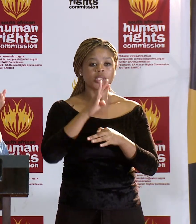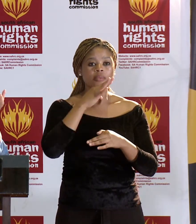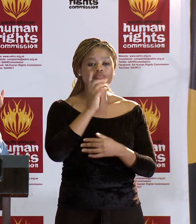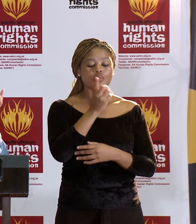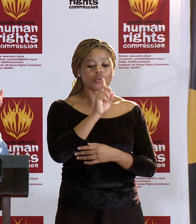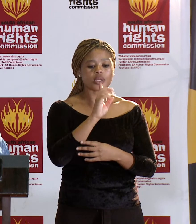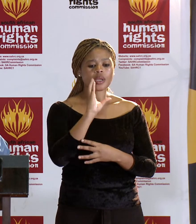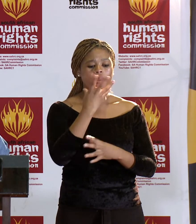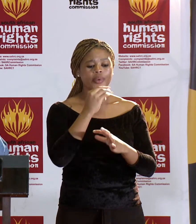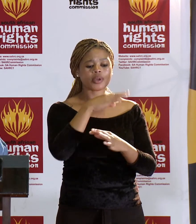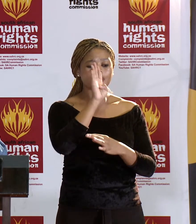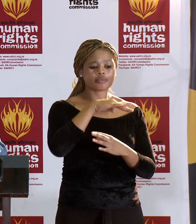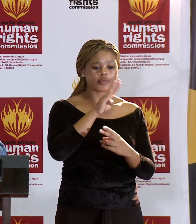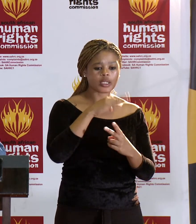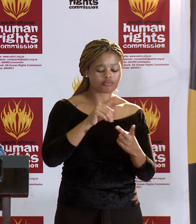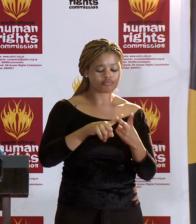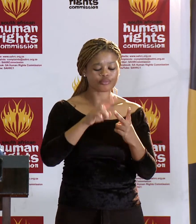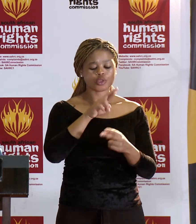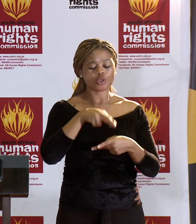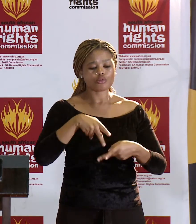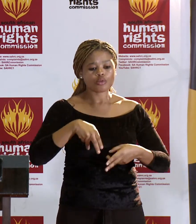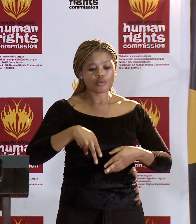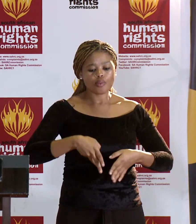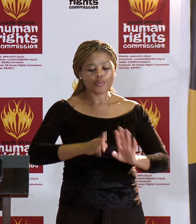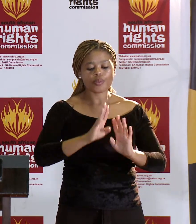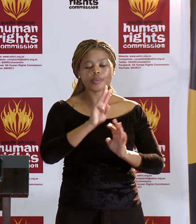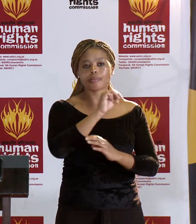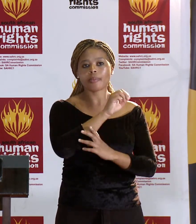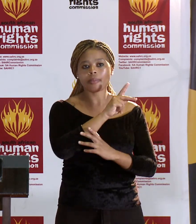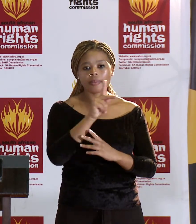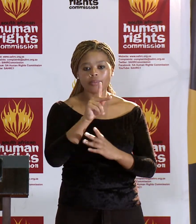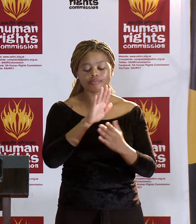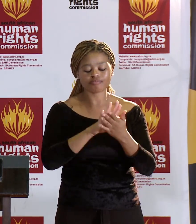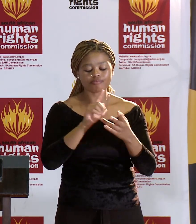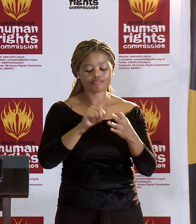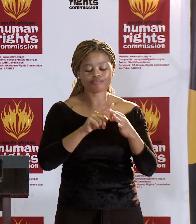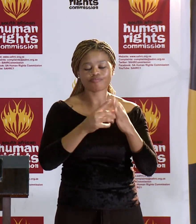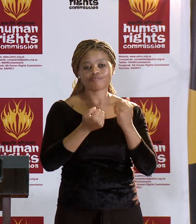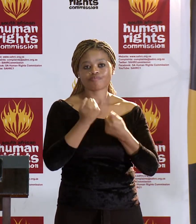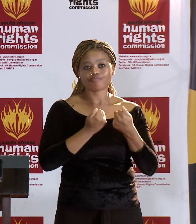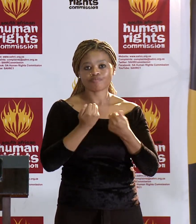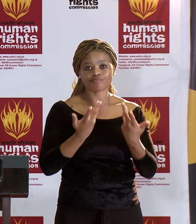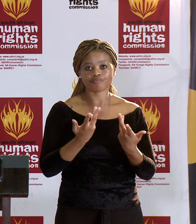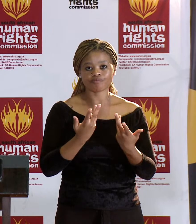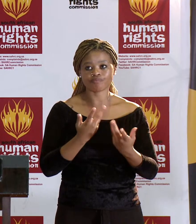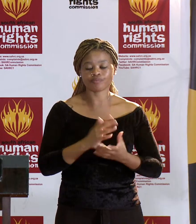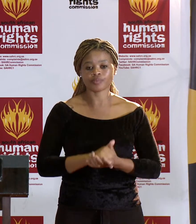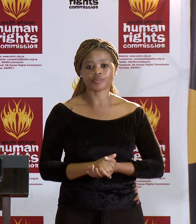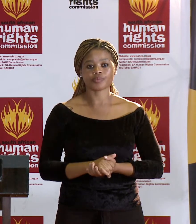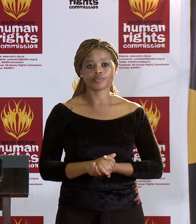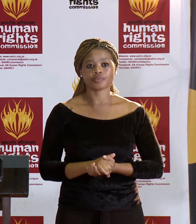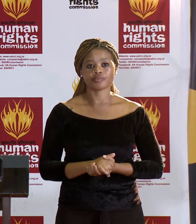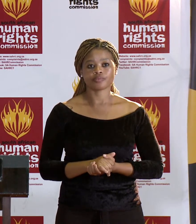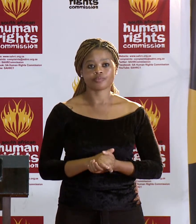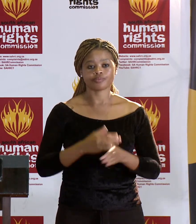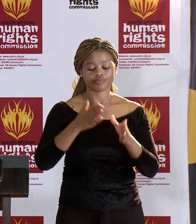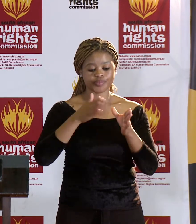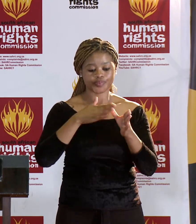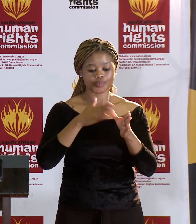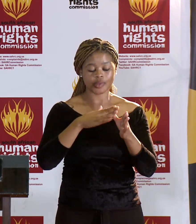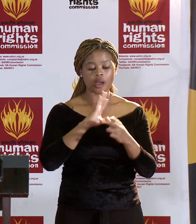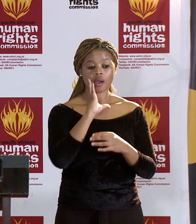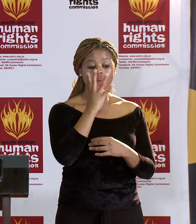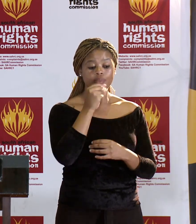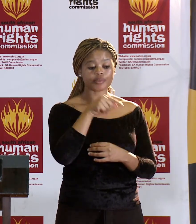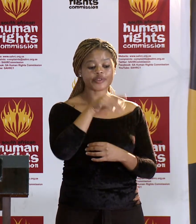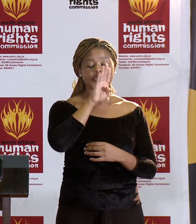beautiful painting, this roadmap, and this vehicle? So let's start with the beautiful